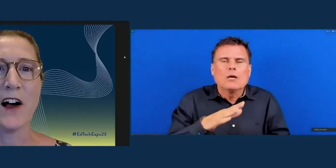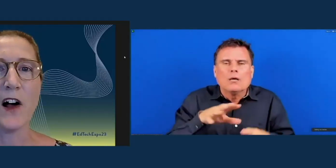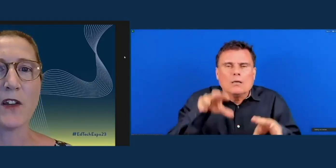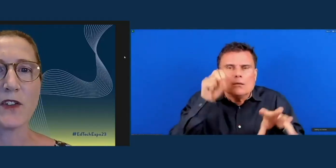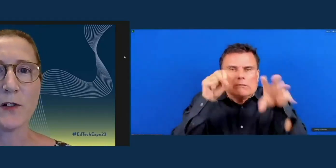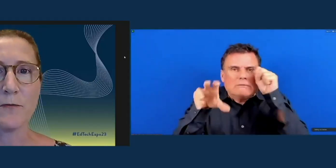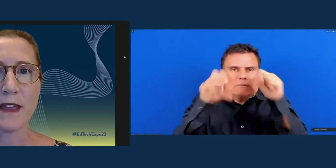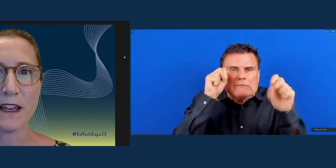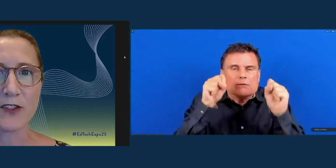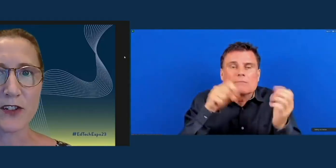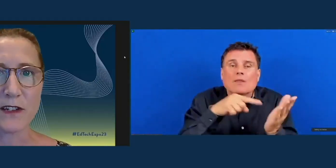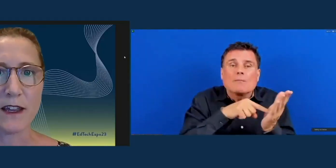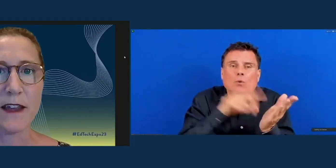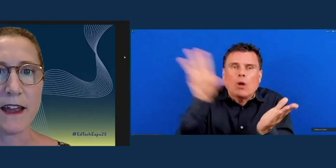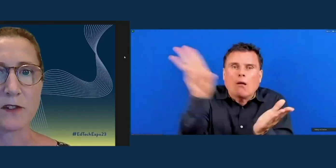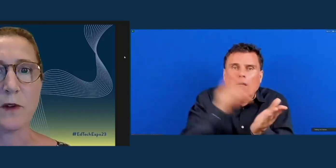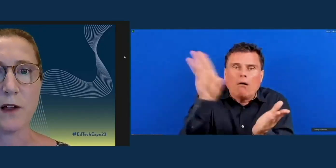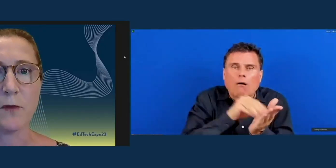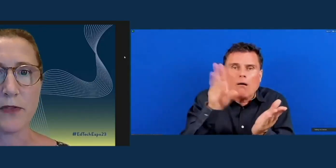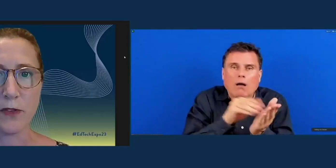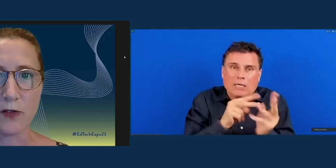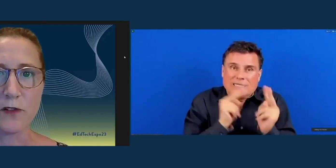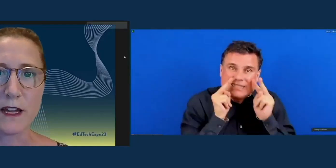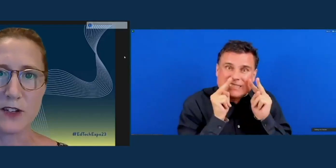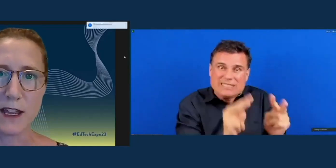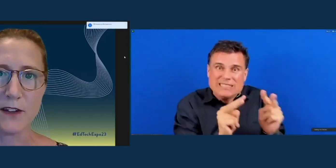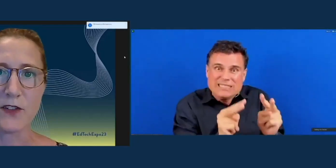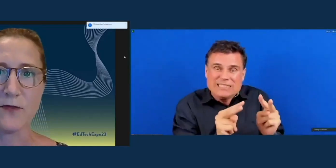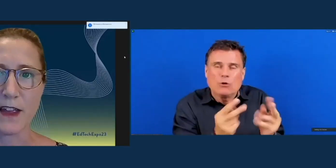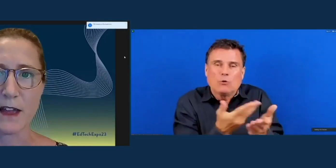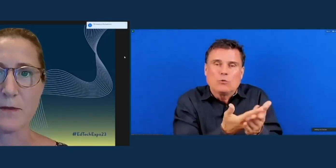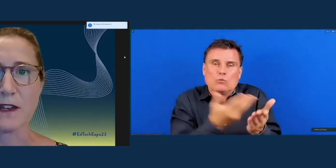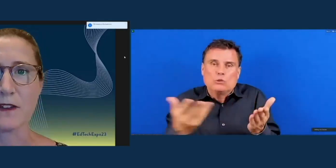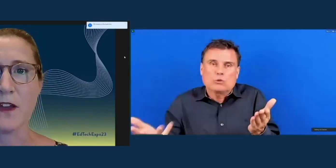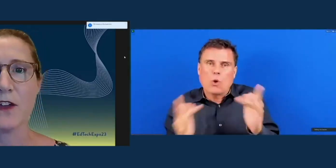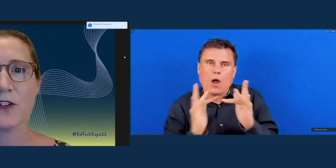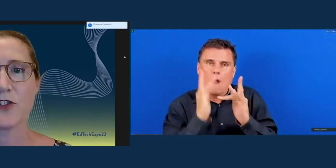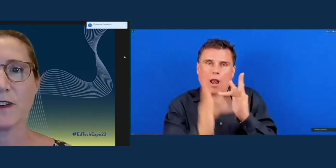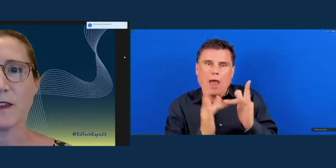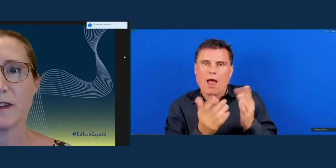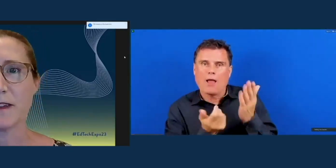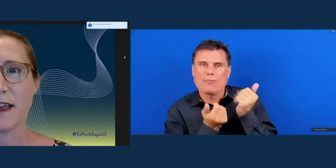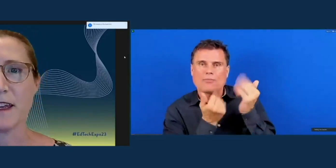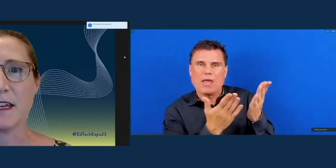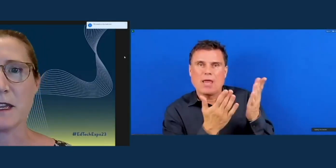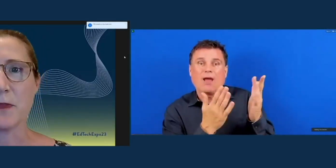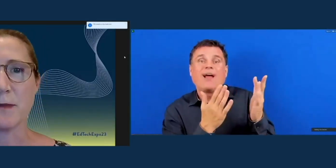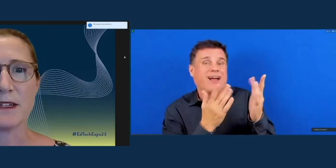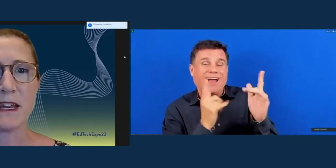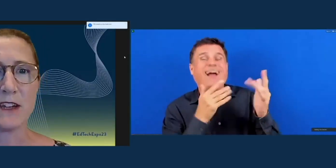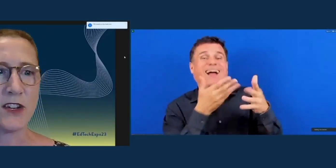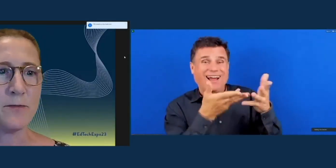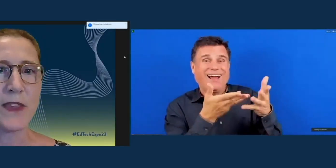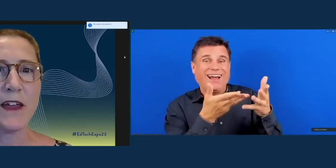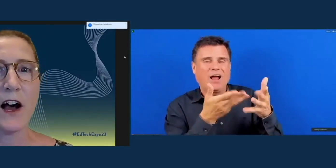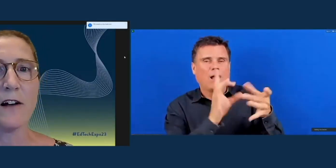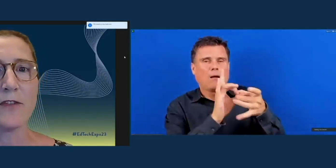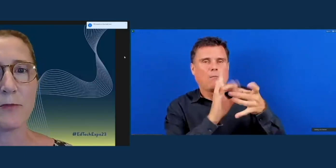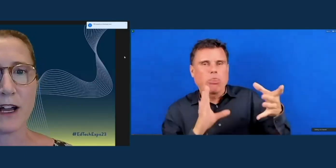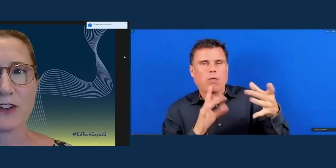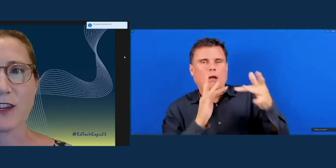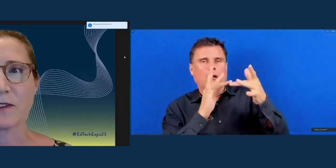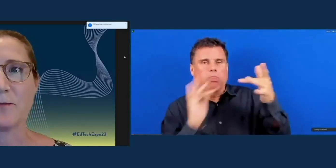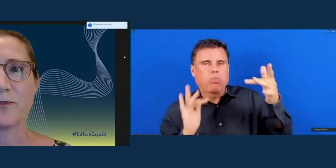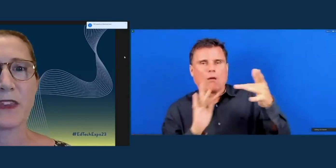online. Also, making sure to connect well with local educators and families during the design and implementation